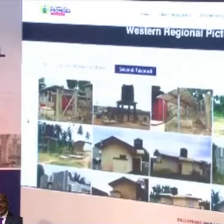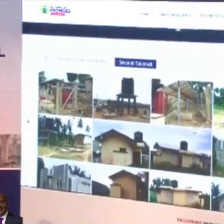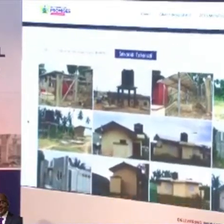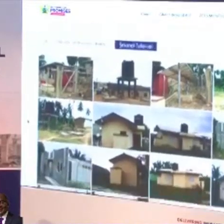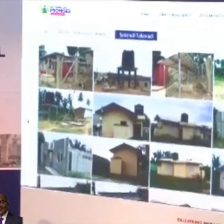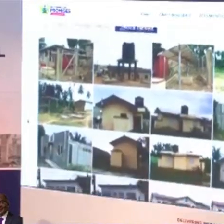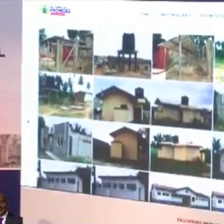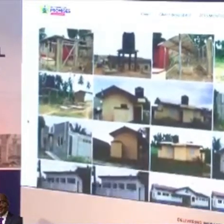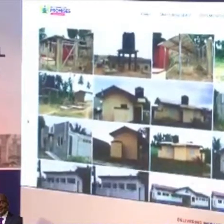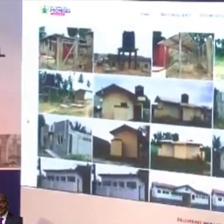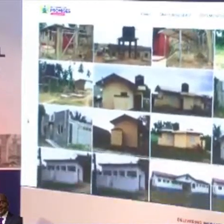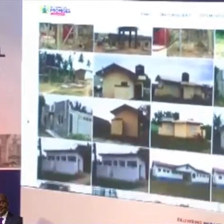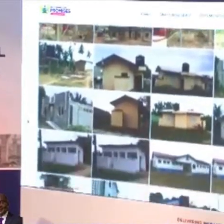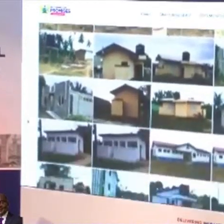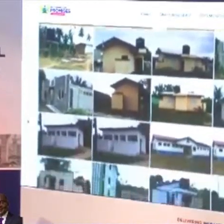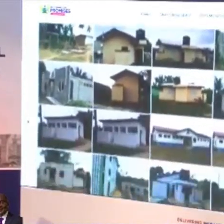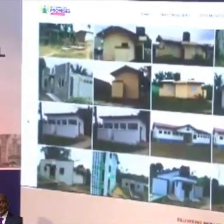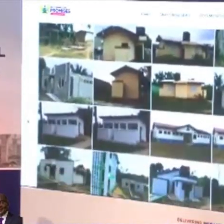Okay.